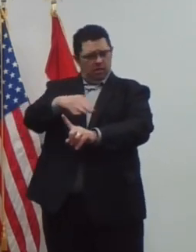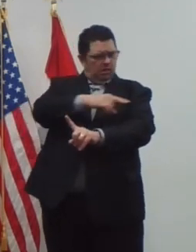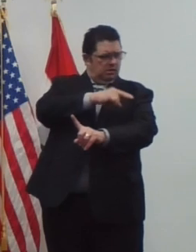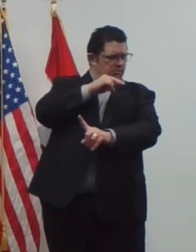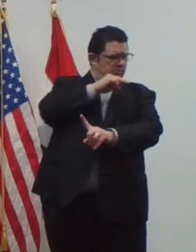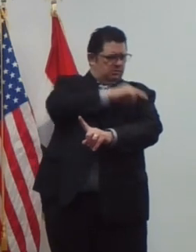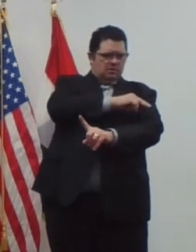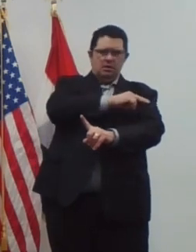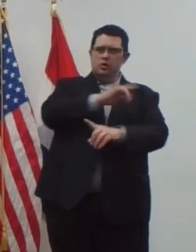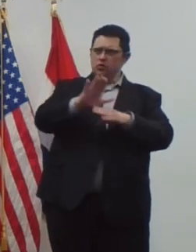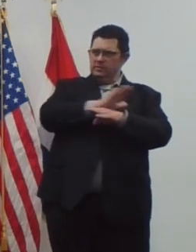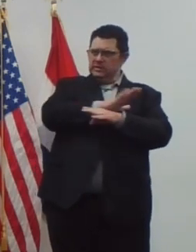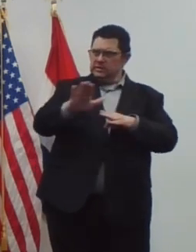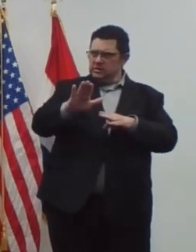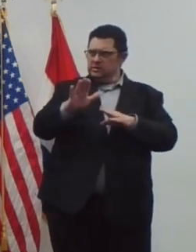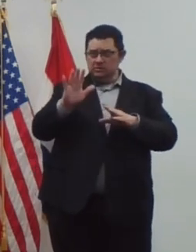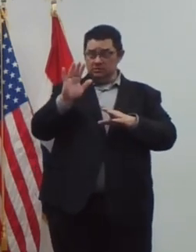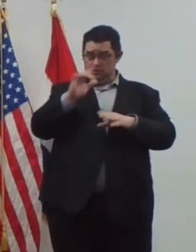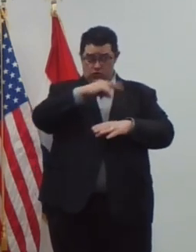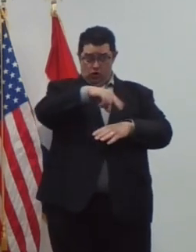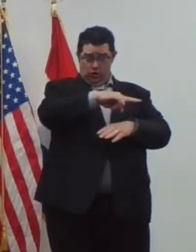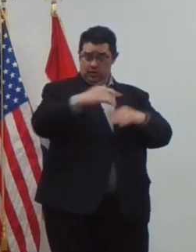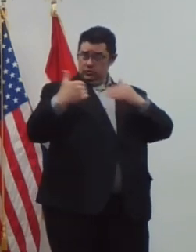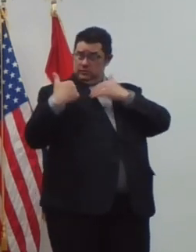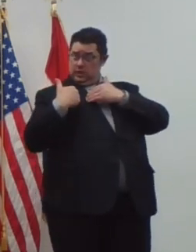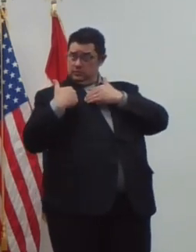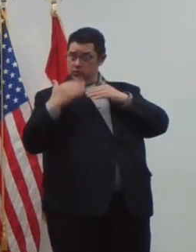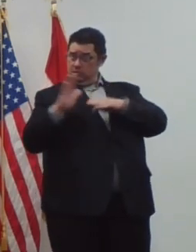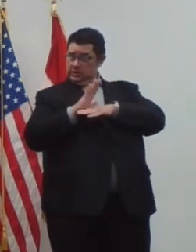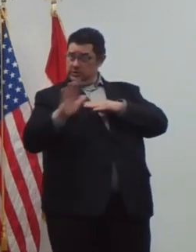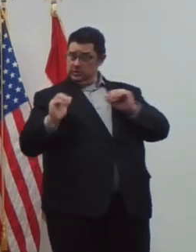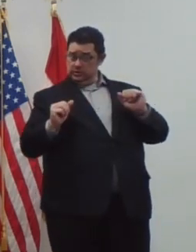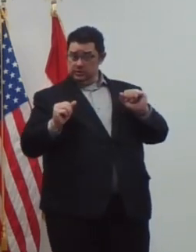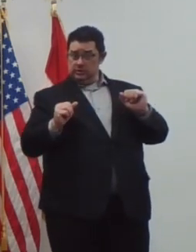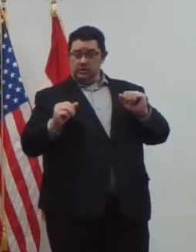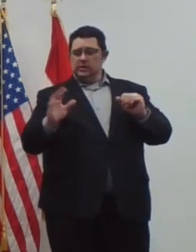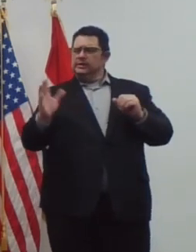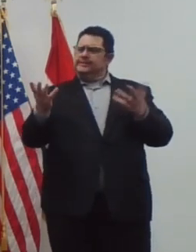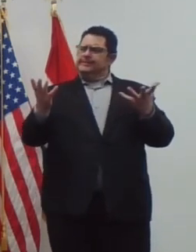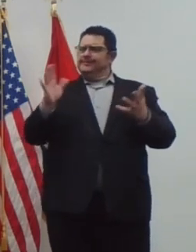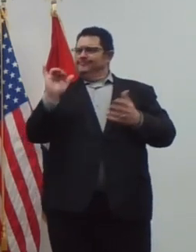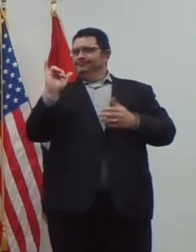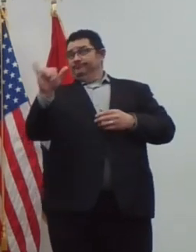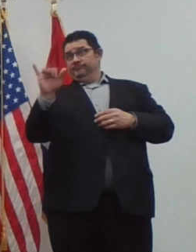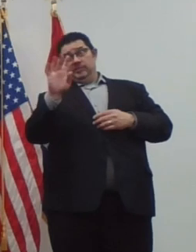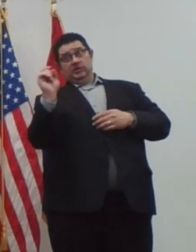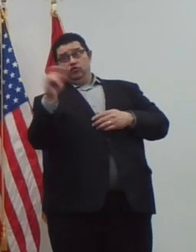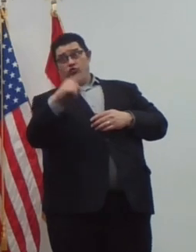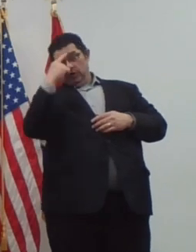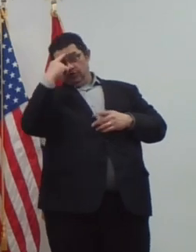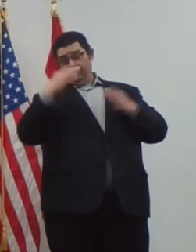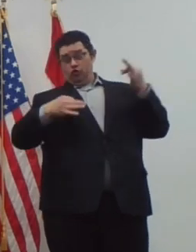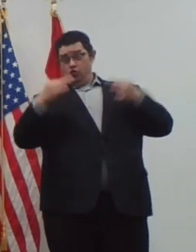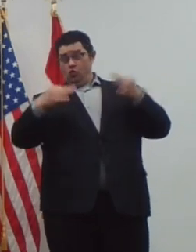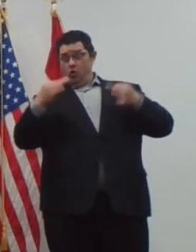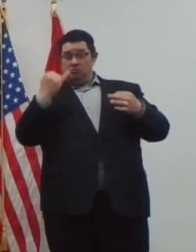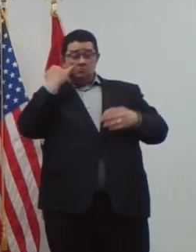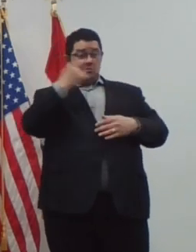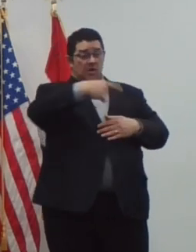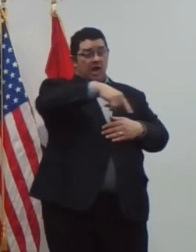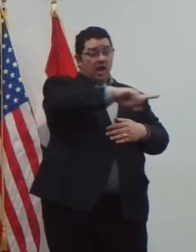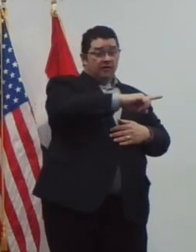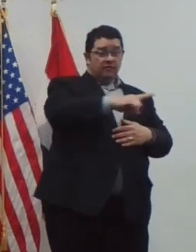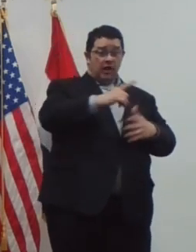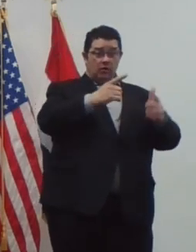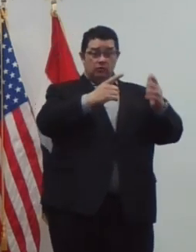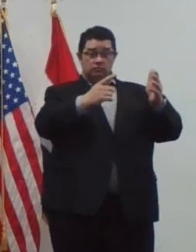is a question for the courts. And I'm sure there'll be some liability protection for people who act in good faith, especially if they're following our